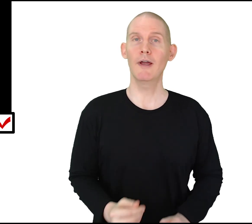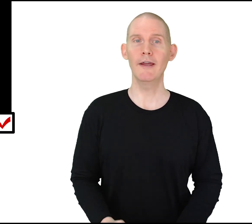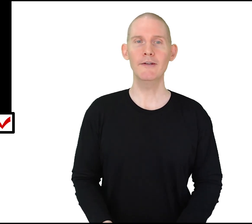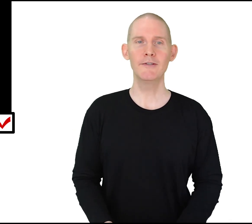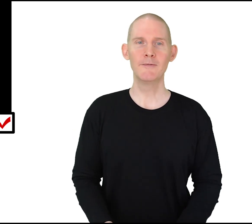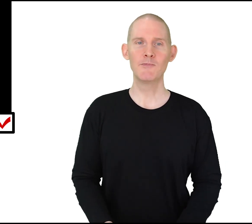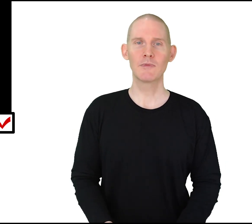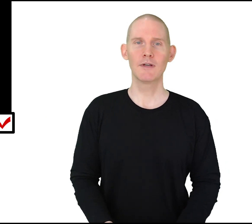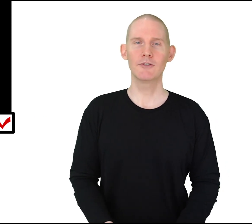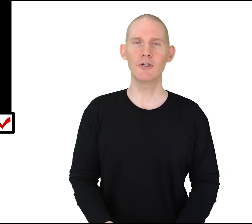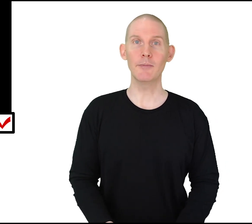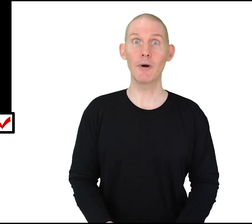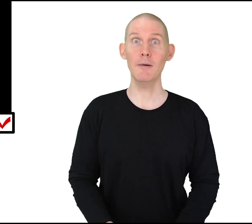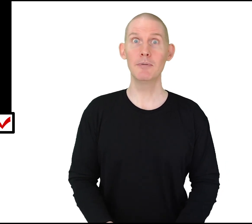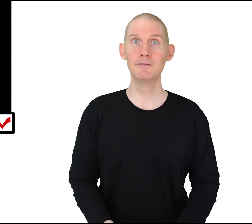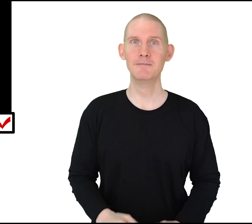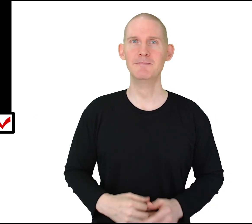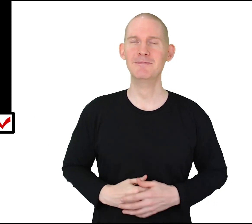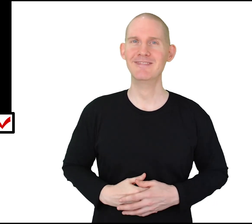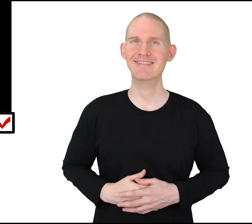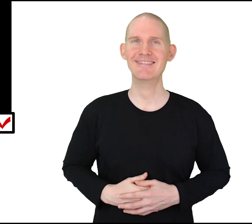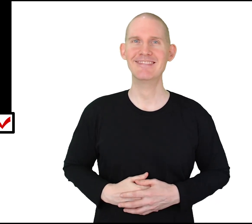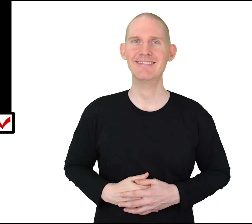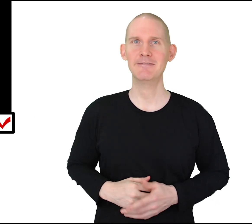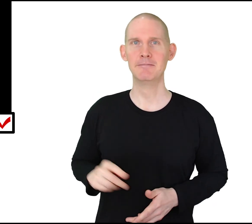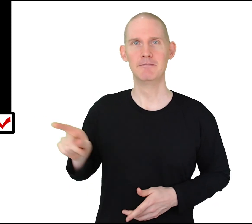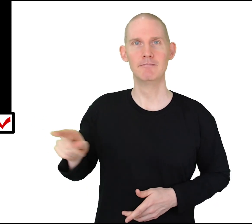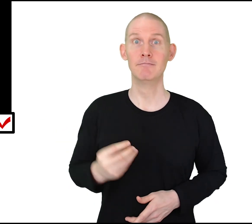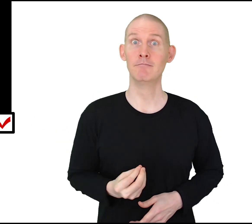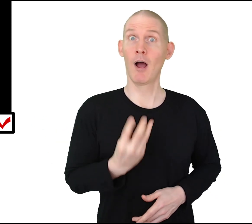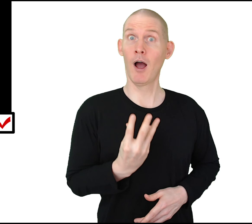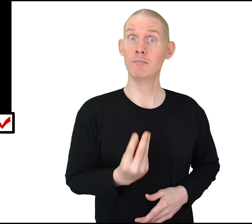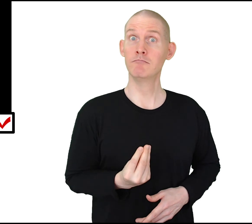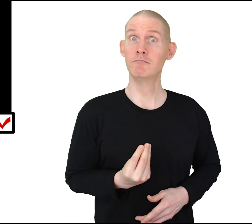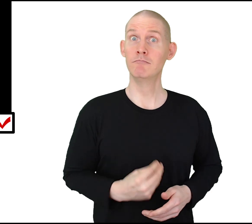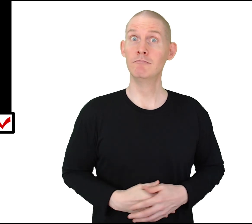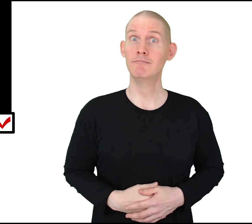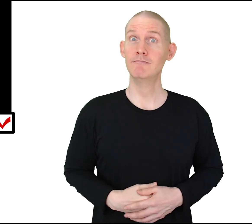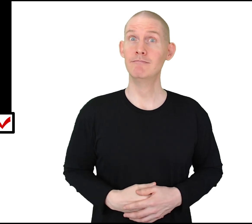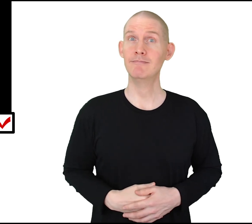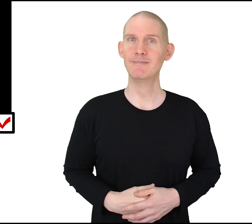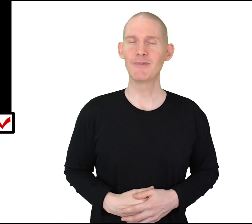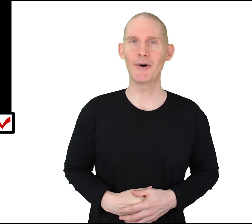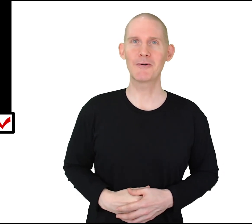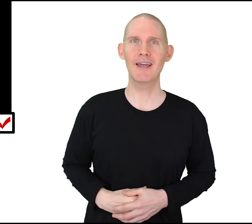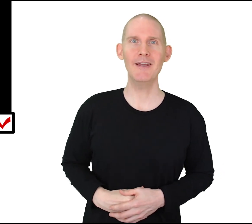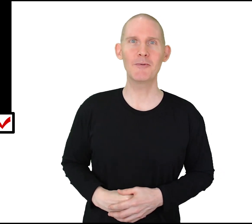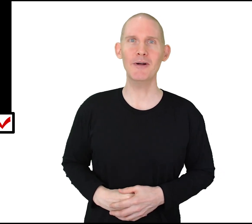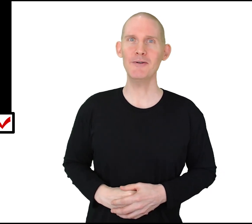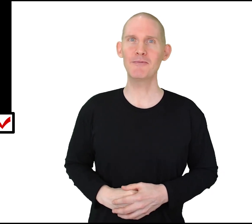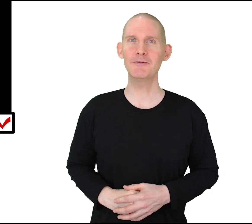and she burp. Okay, wonderful.